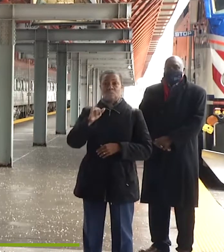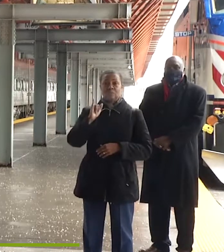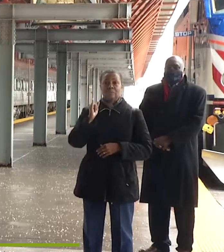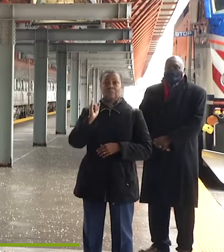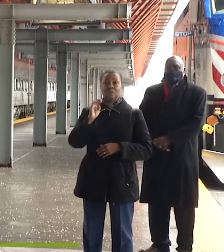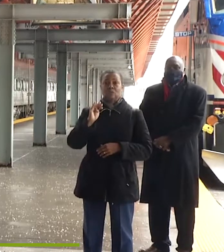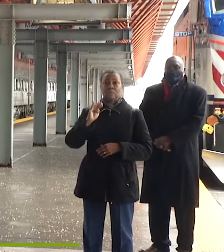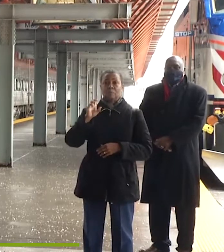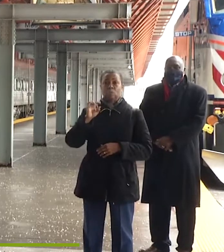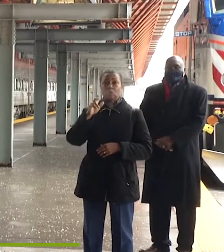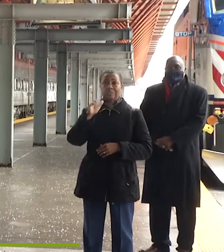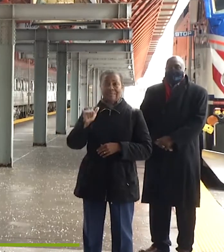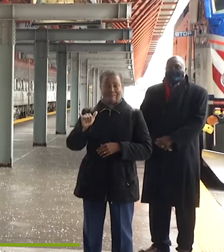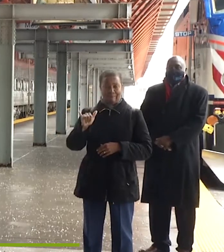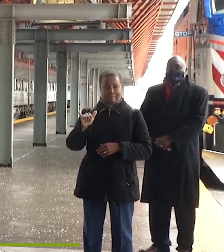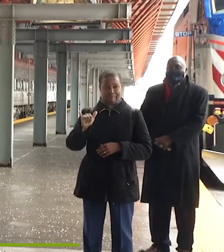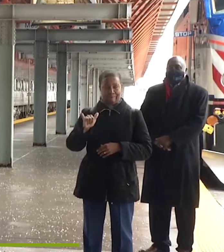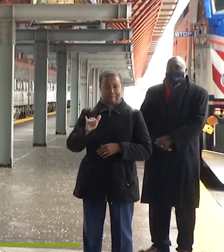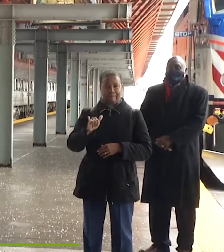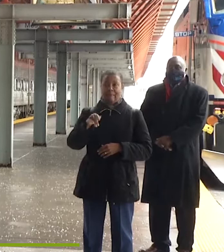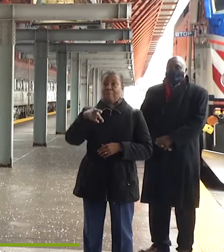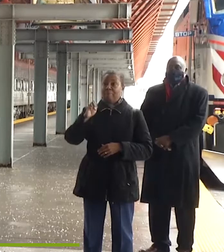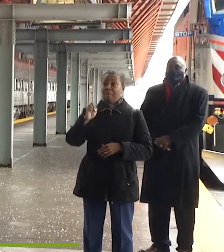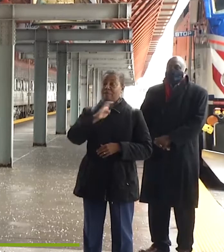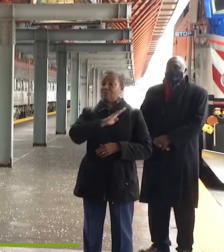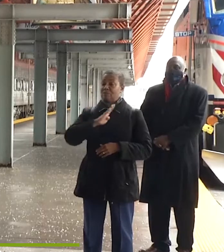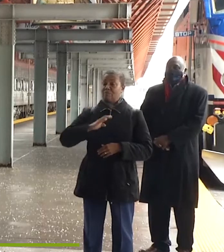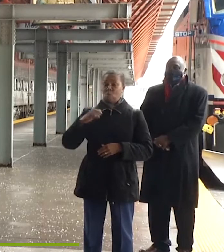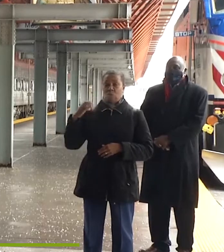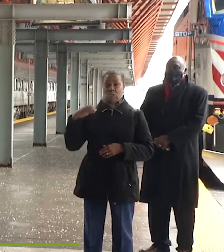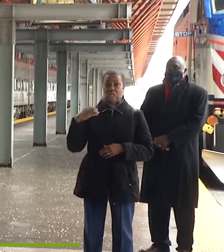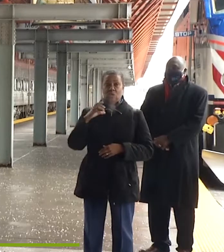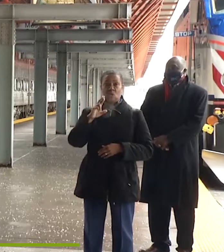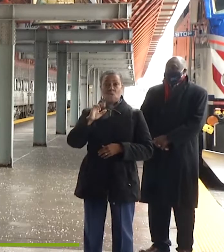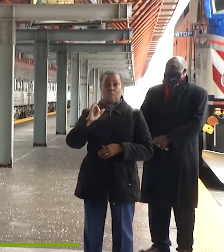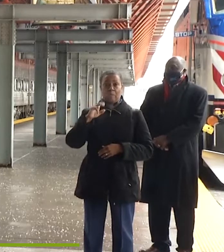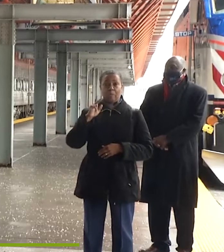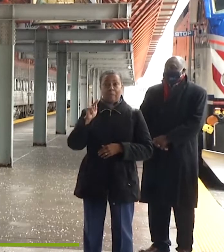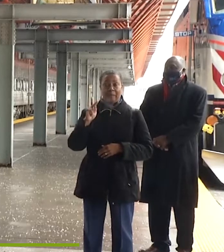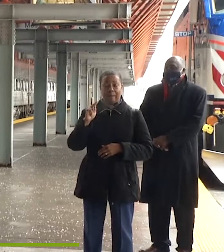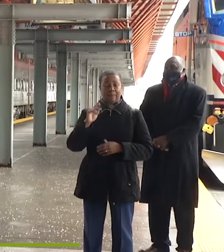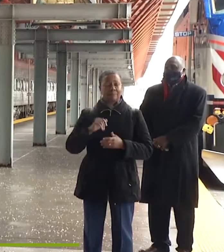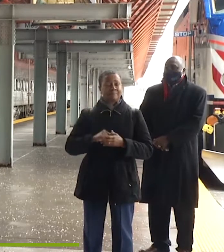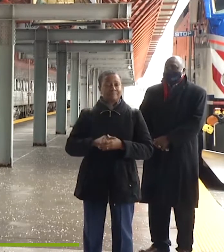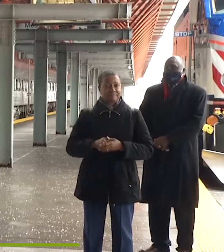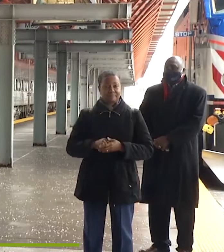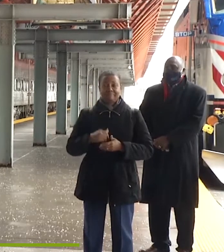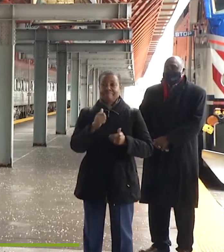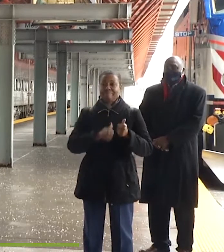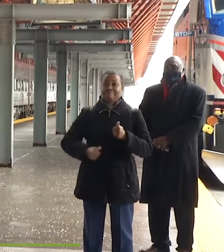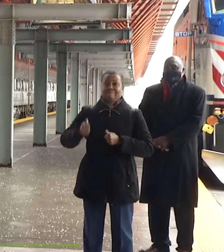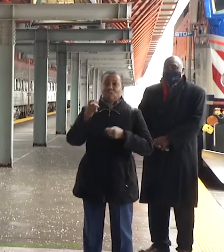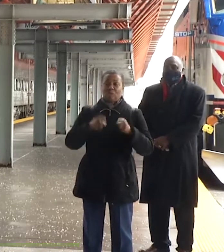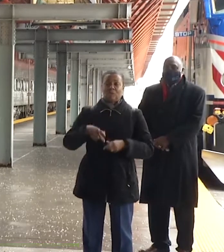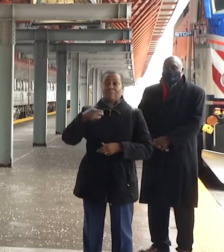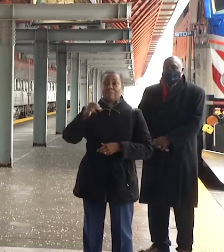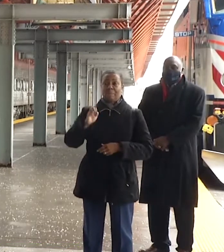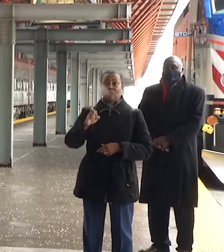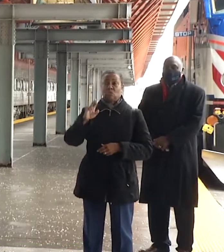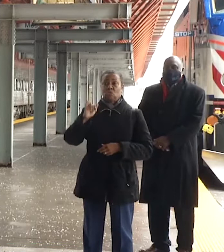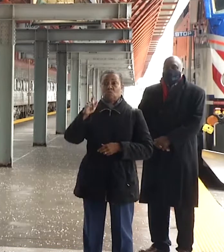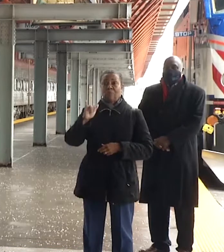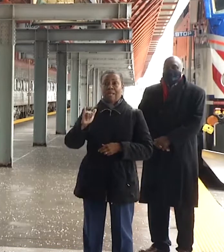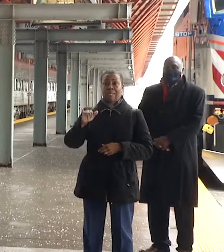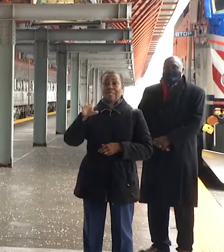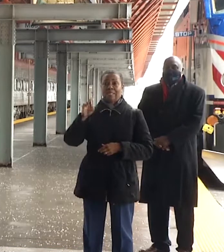Derwinski, PACE Board Chair Rick Kwasniewski, Executive Director of PACE Rocky